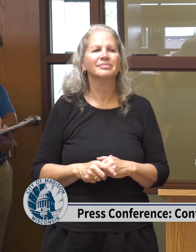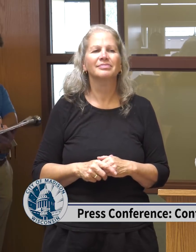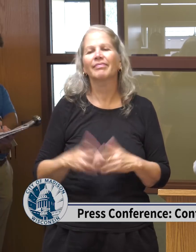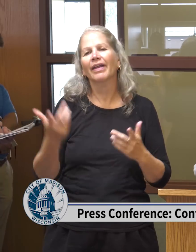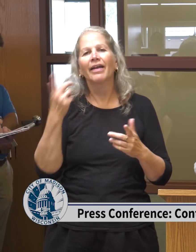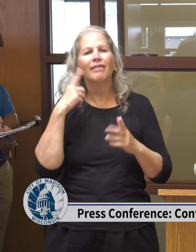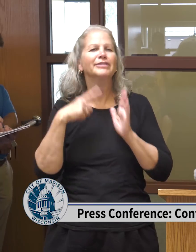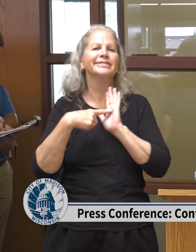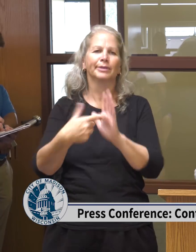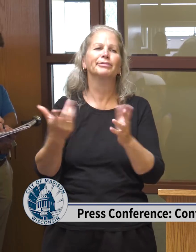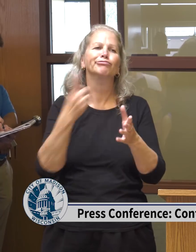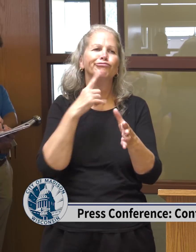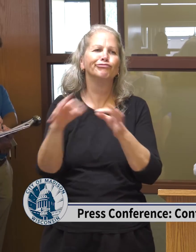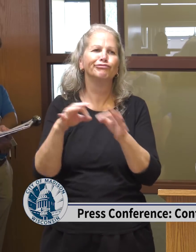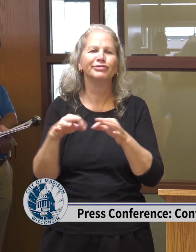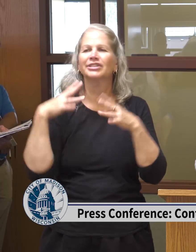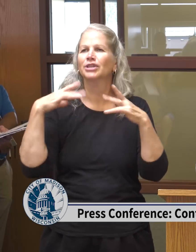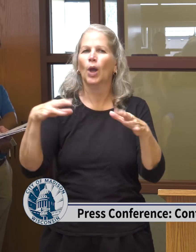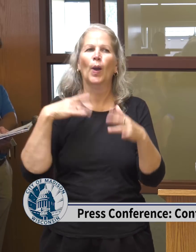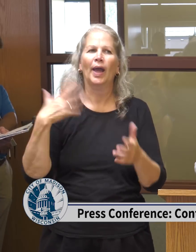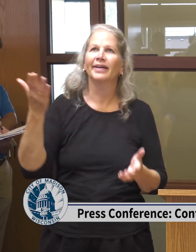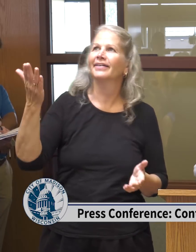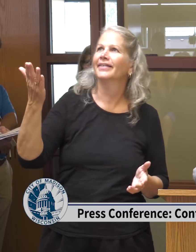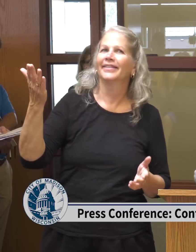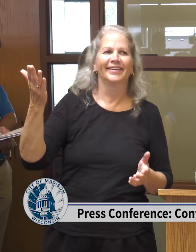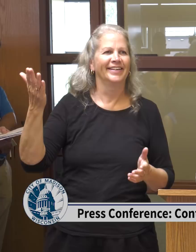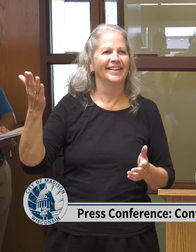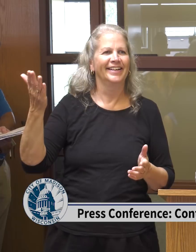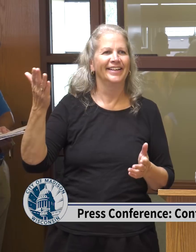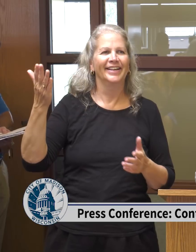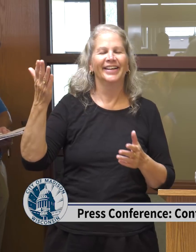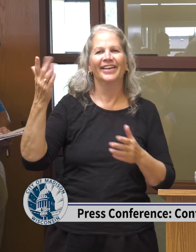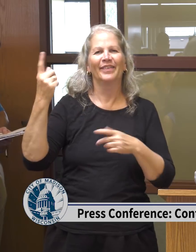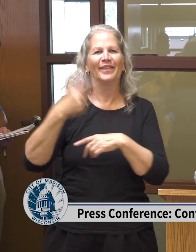immobilizes us for a day or two, takes another day or two to